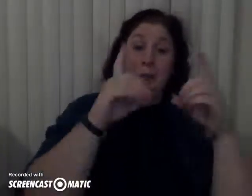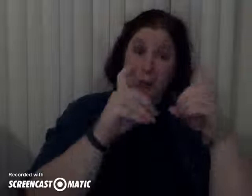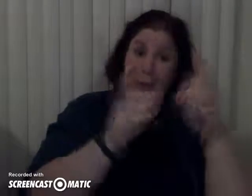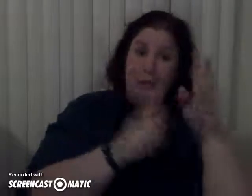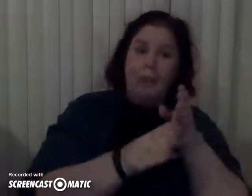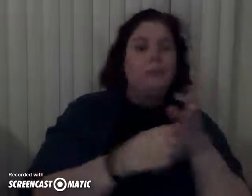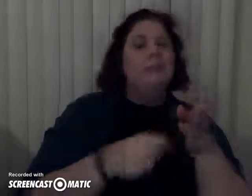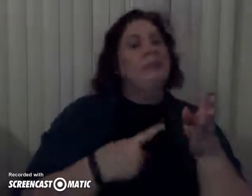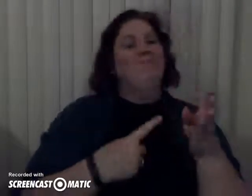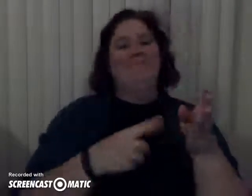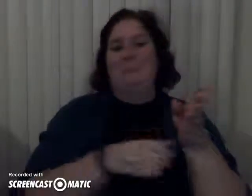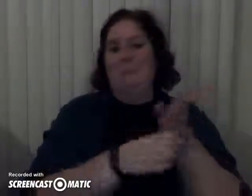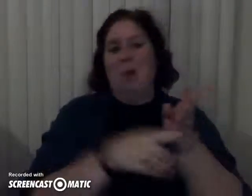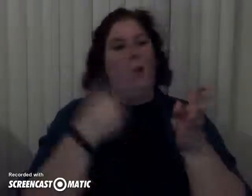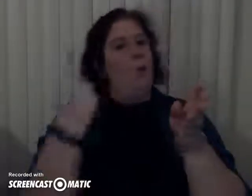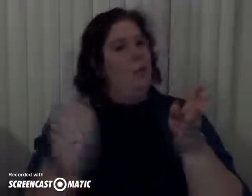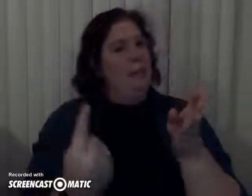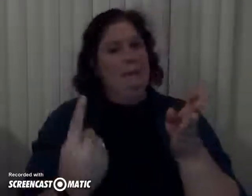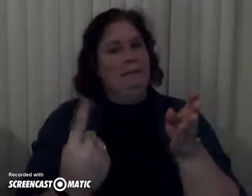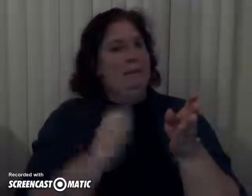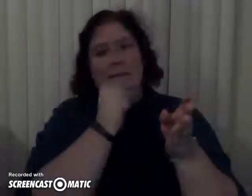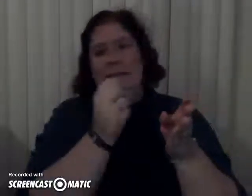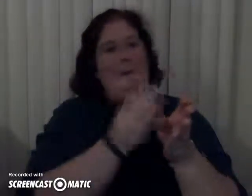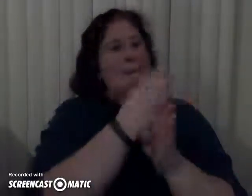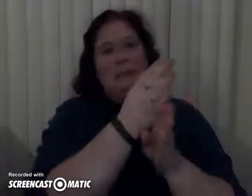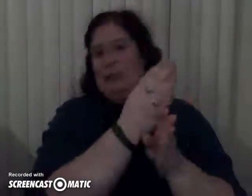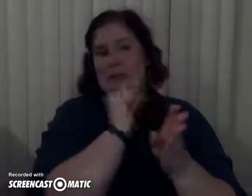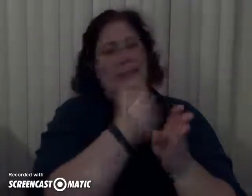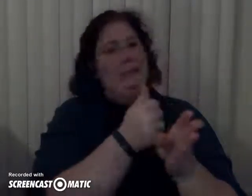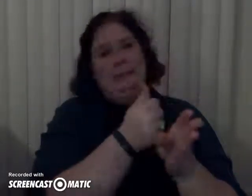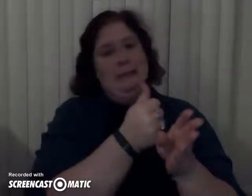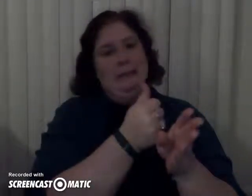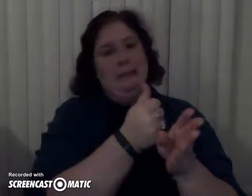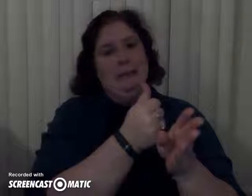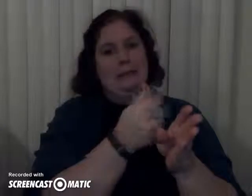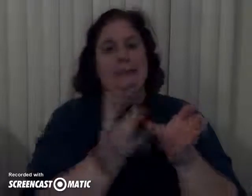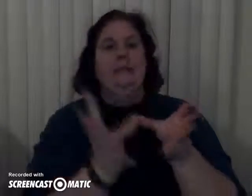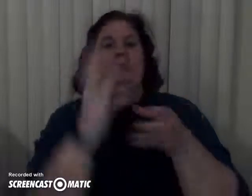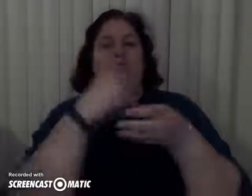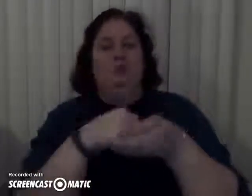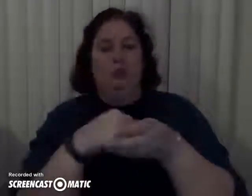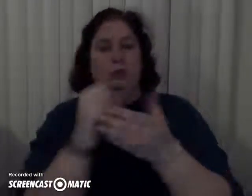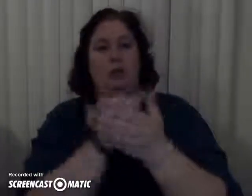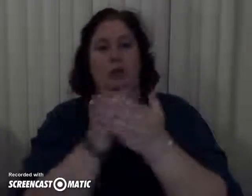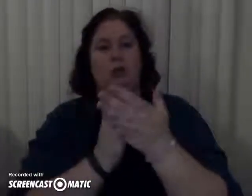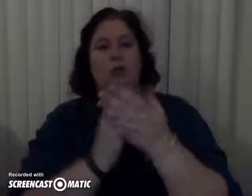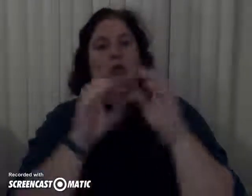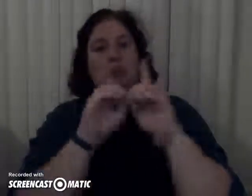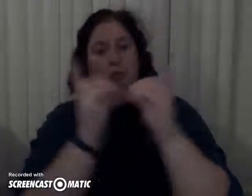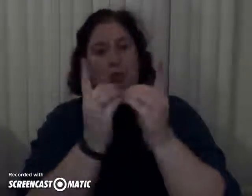a minor. We don't have a major in photography. It's kind of housed under the art department. But some of those